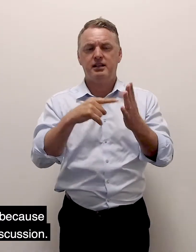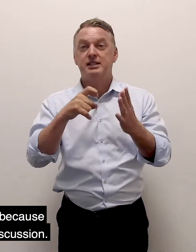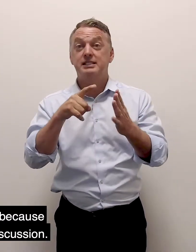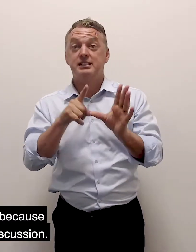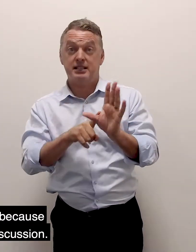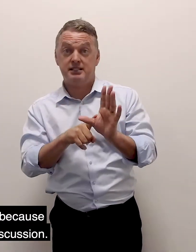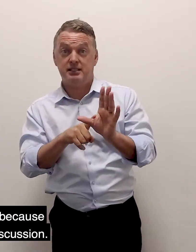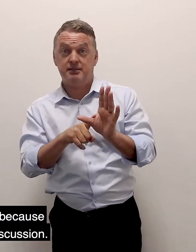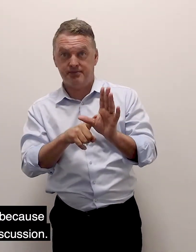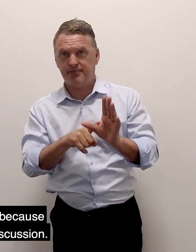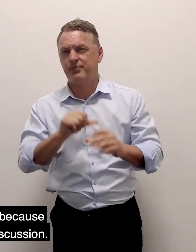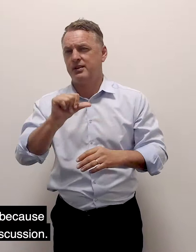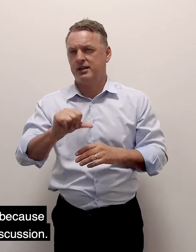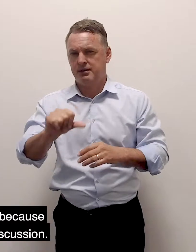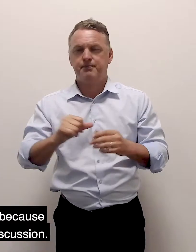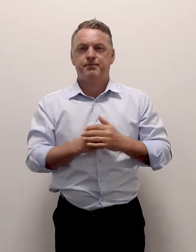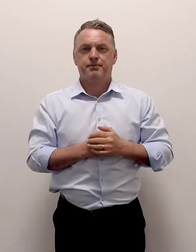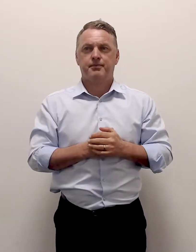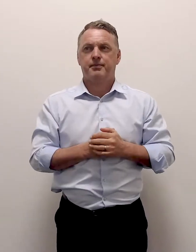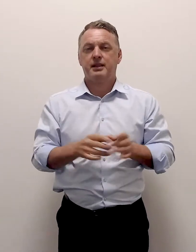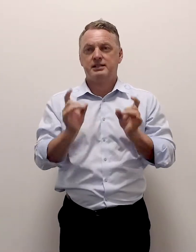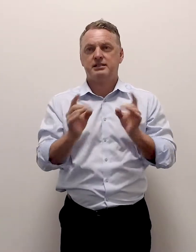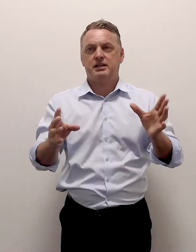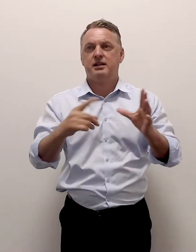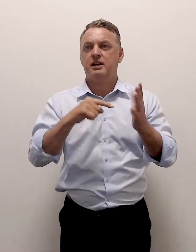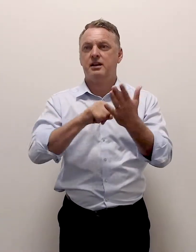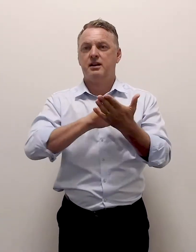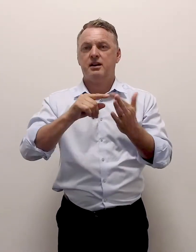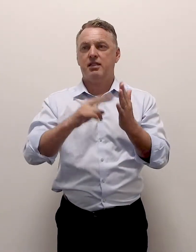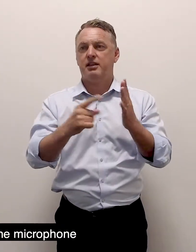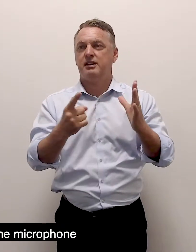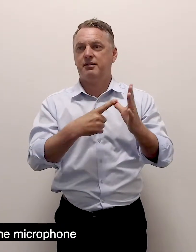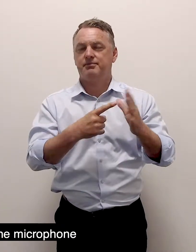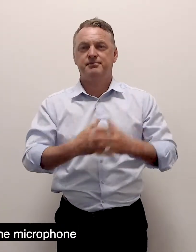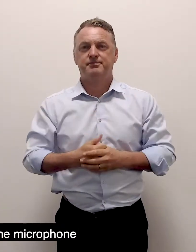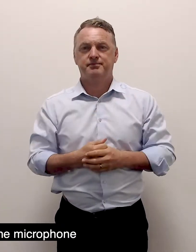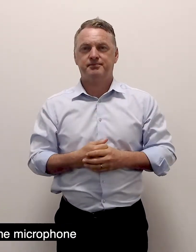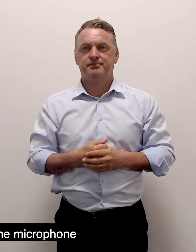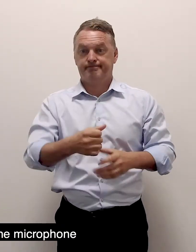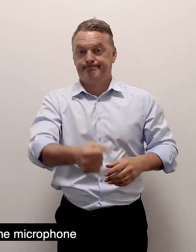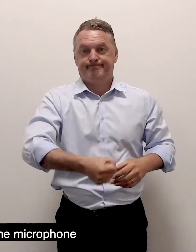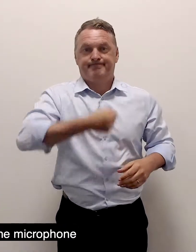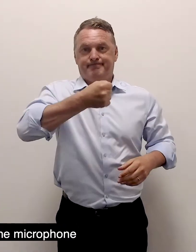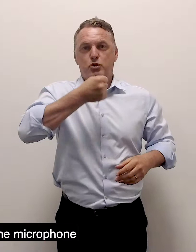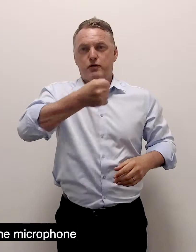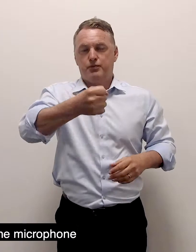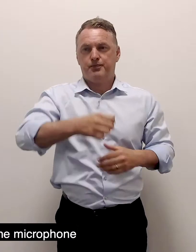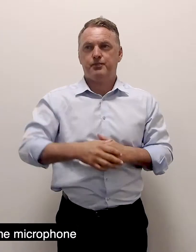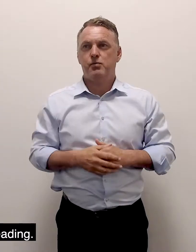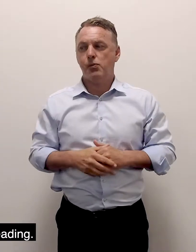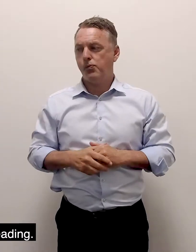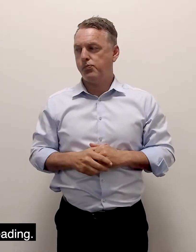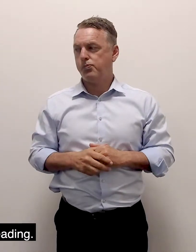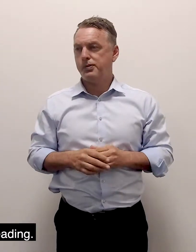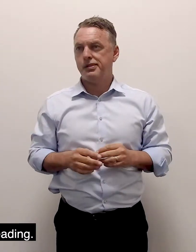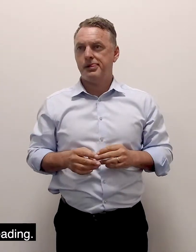start with Athena, because Stacey gets a bit of discussion. Yeah. So maybe Ahua can hold the microphone and